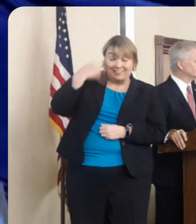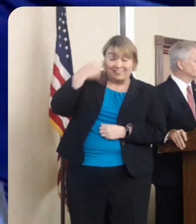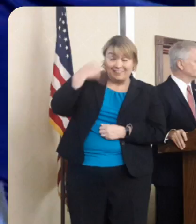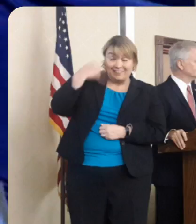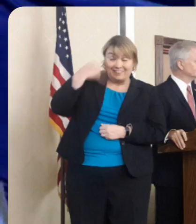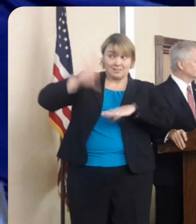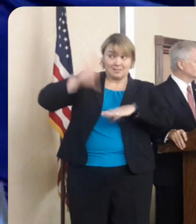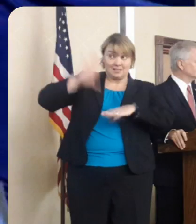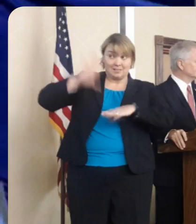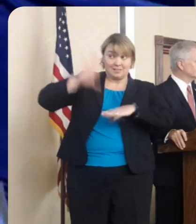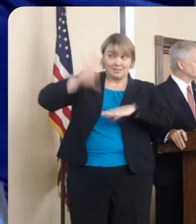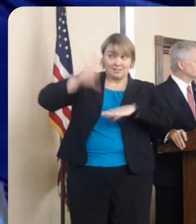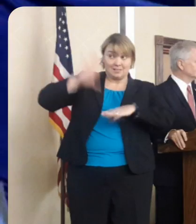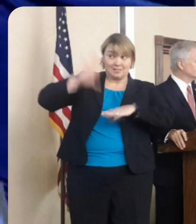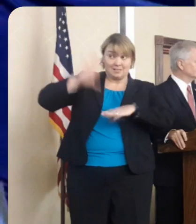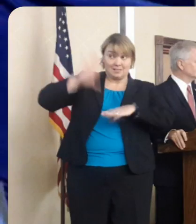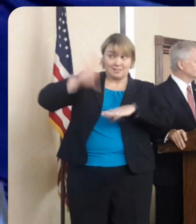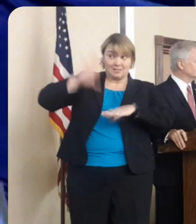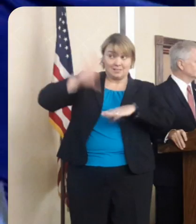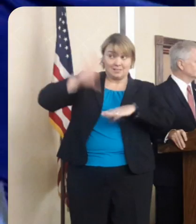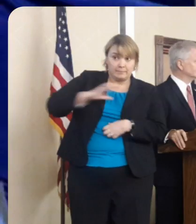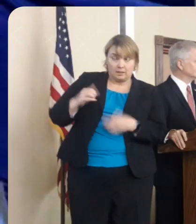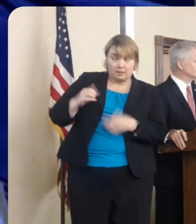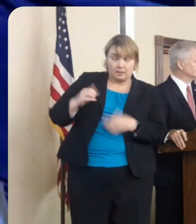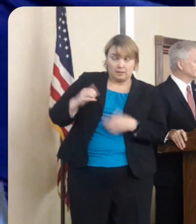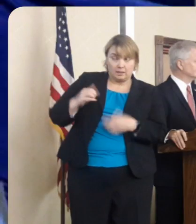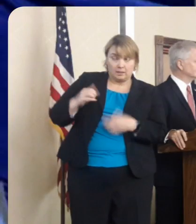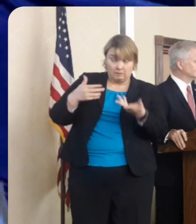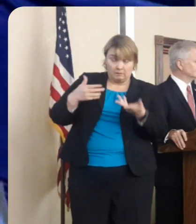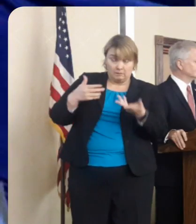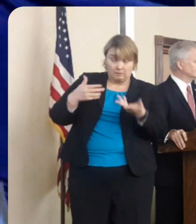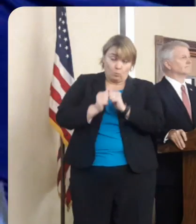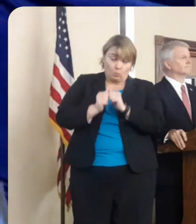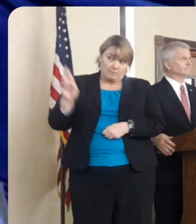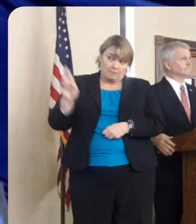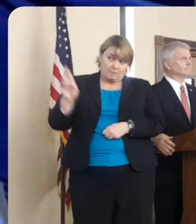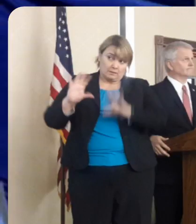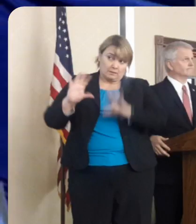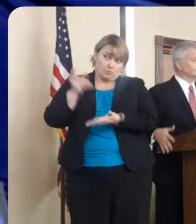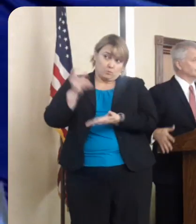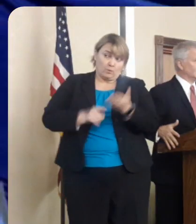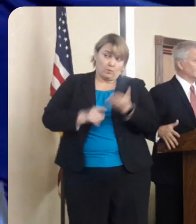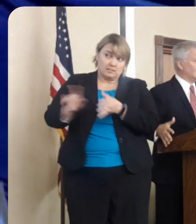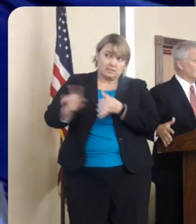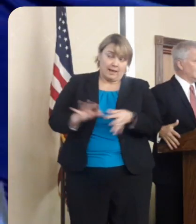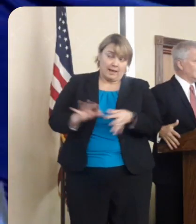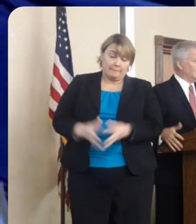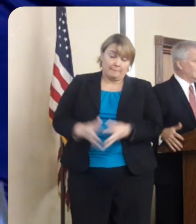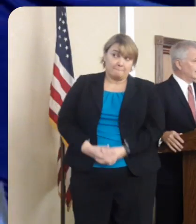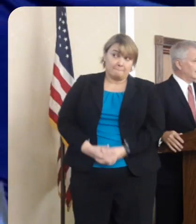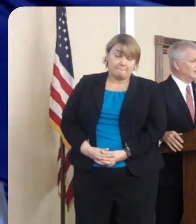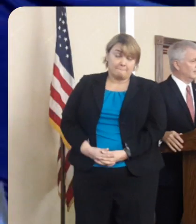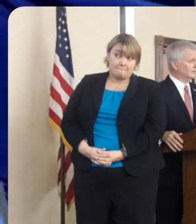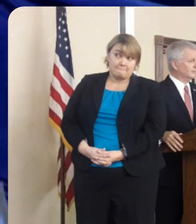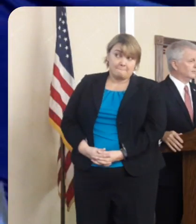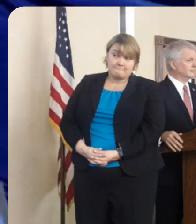without having approval on what they say, even when it's per our